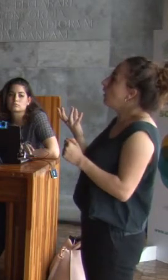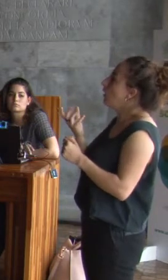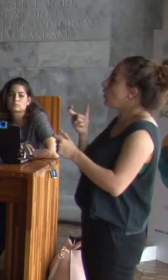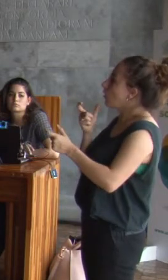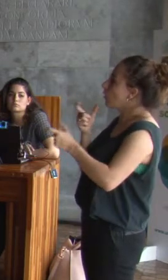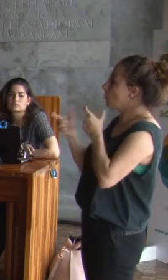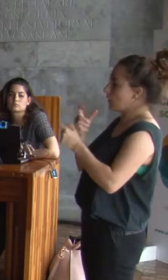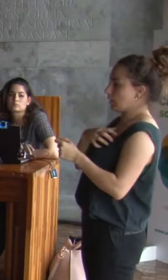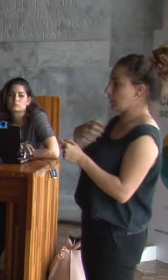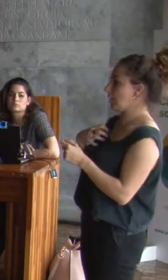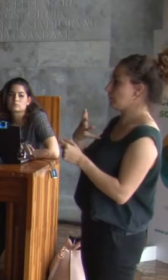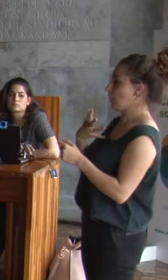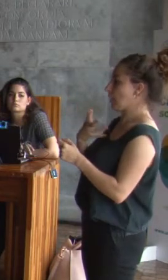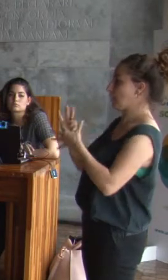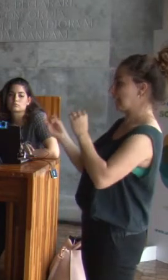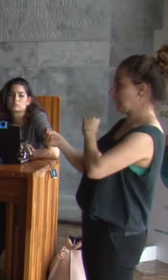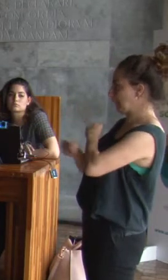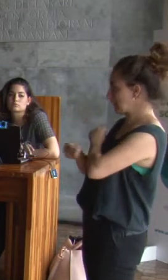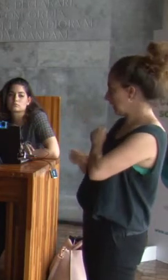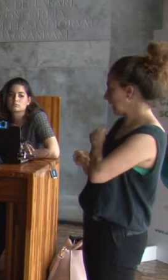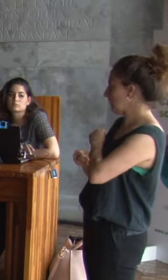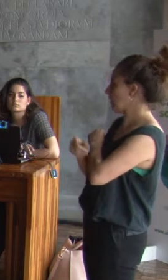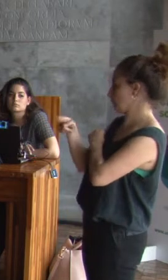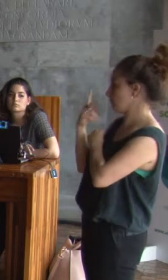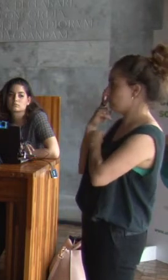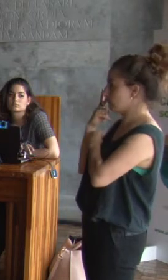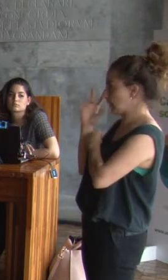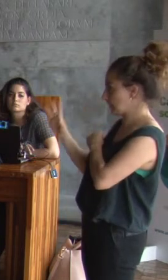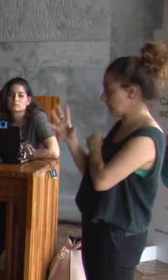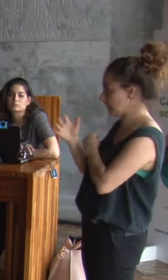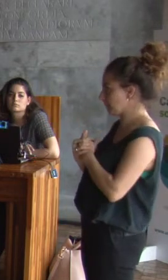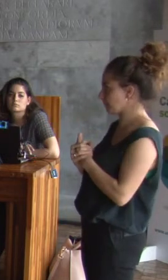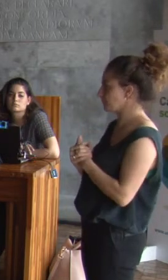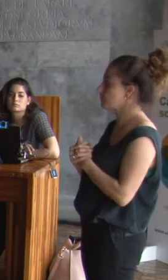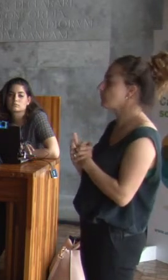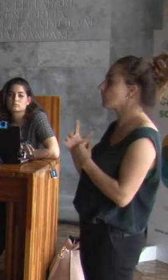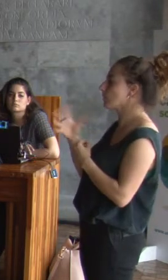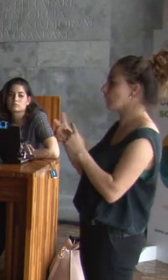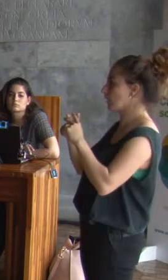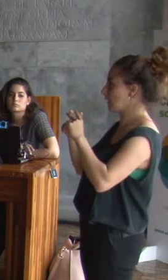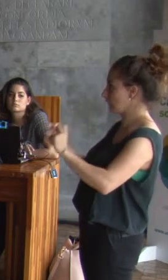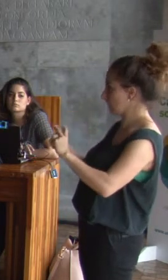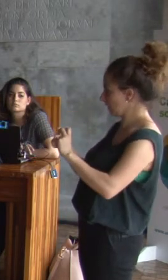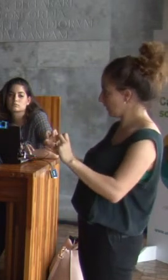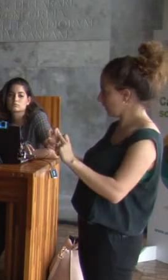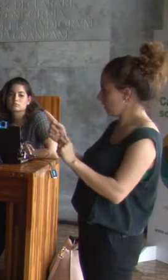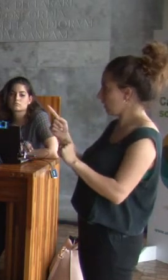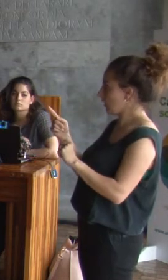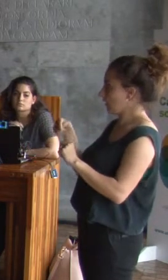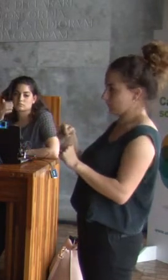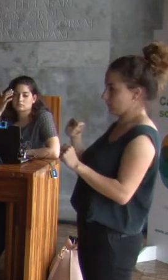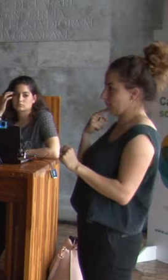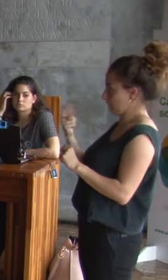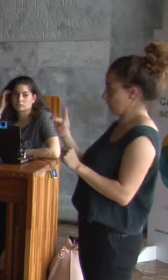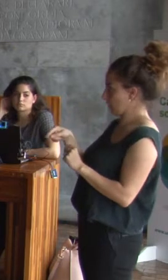uses a lot of passives, and I'll show you an example in a second. And there's a lot of research, and this is partly the reason I'm telling you this,